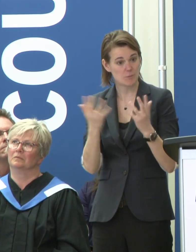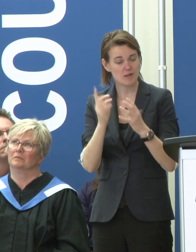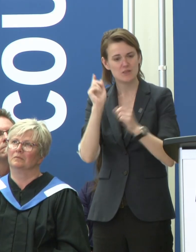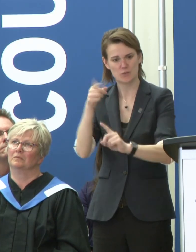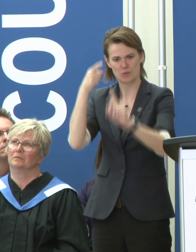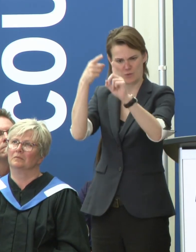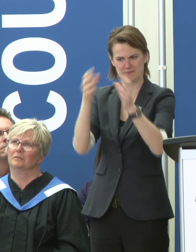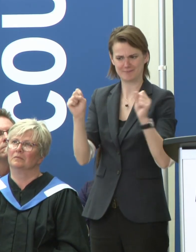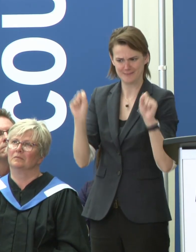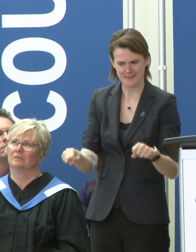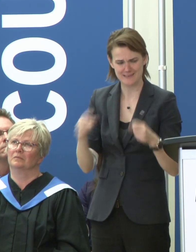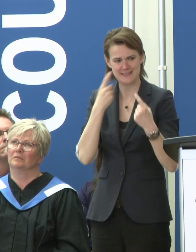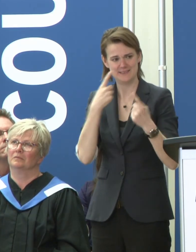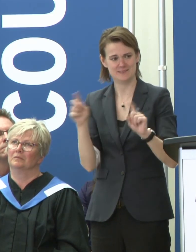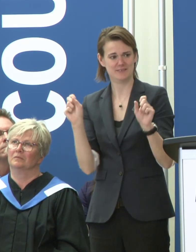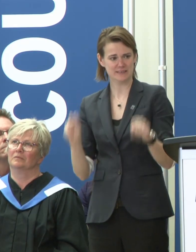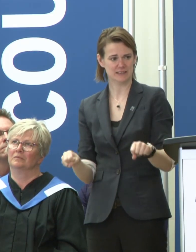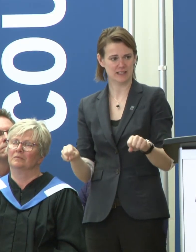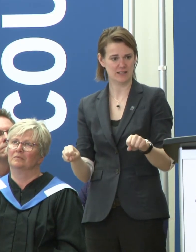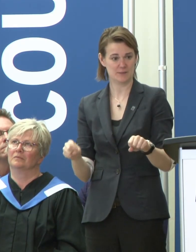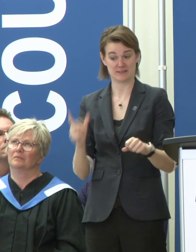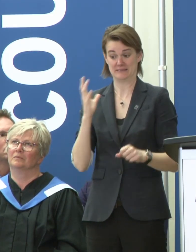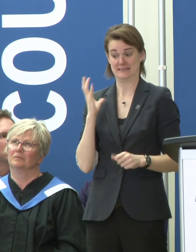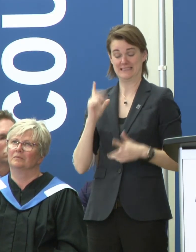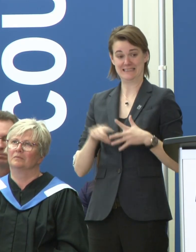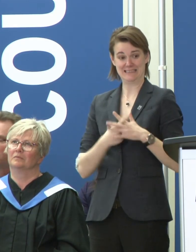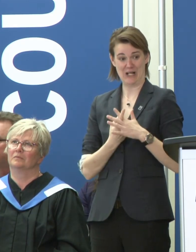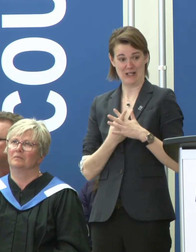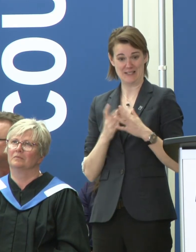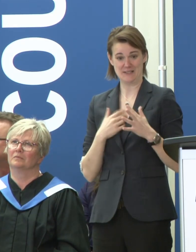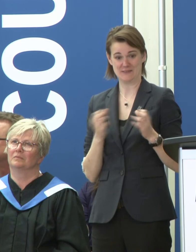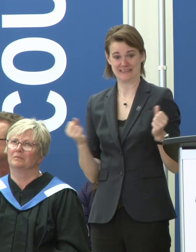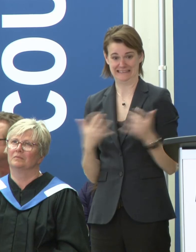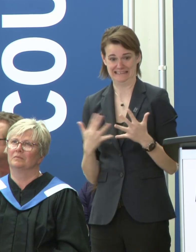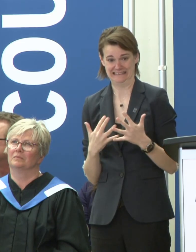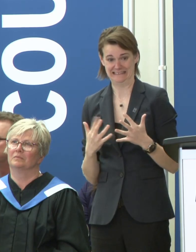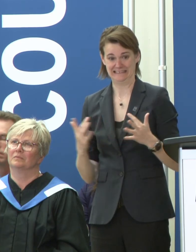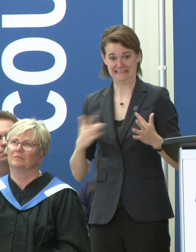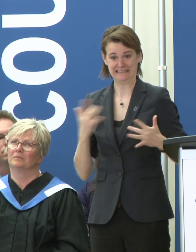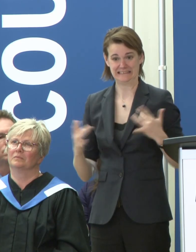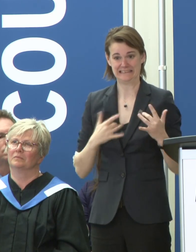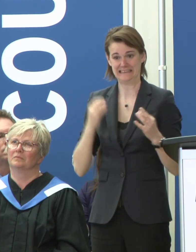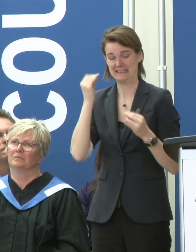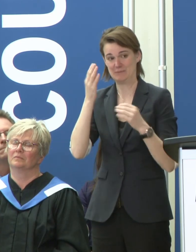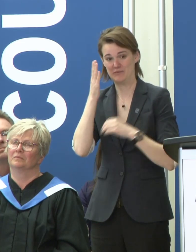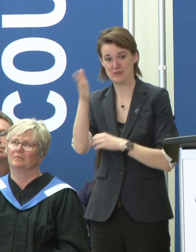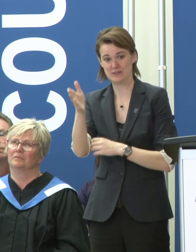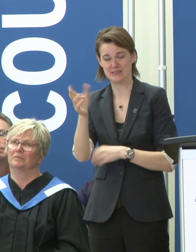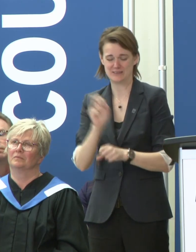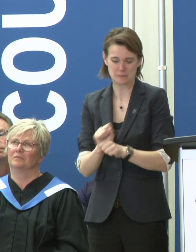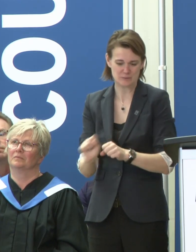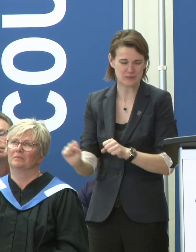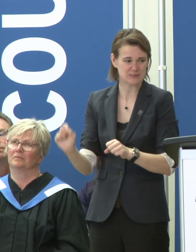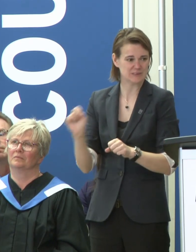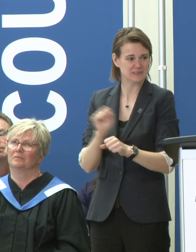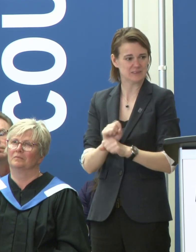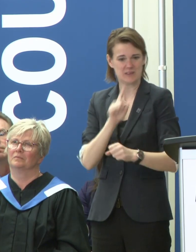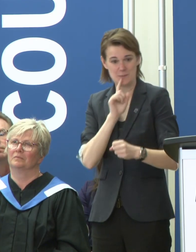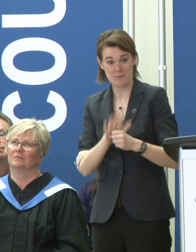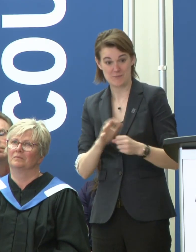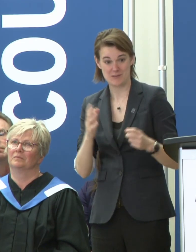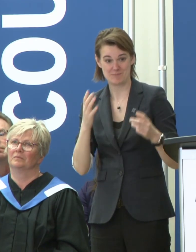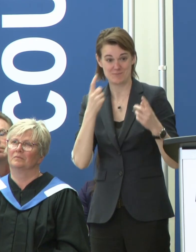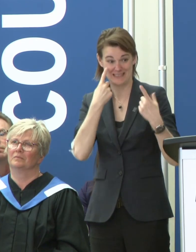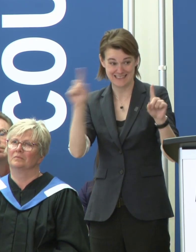are achievable. We started our courses scared, excited, and with our futures in mind. Through hard work and dedication, we did